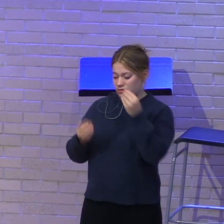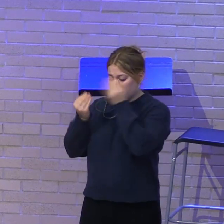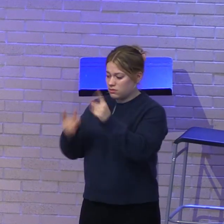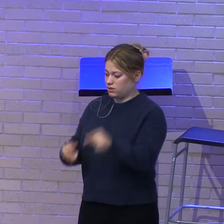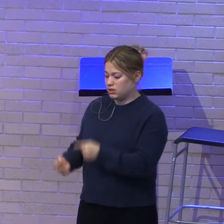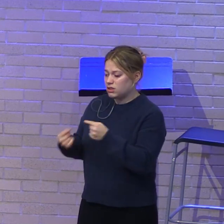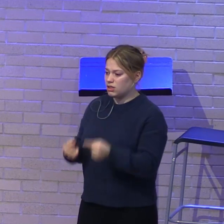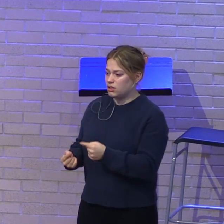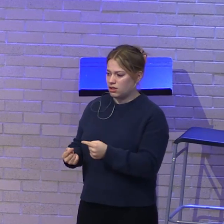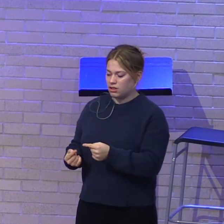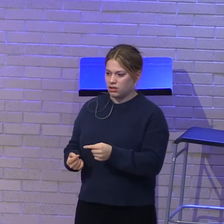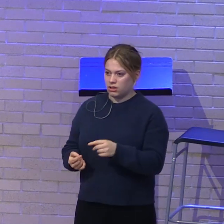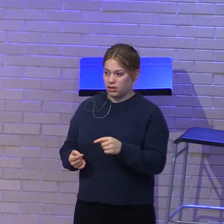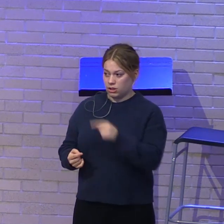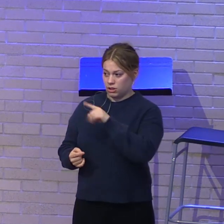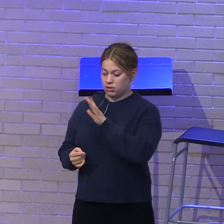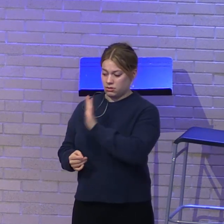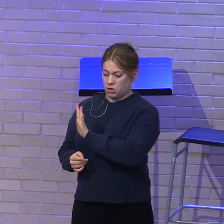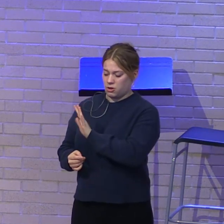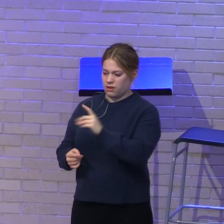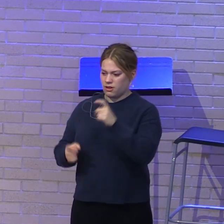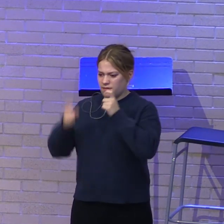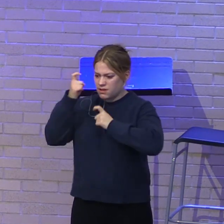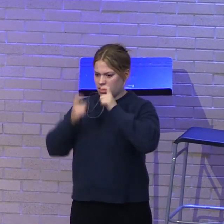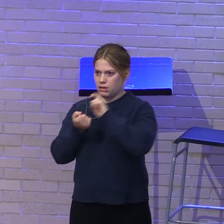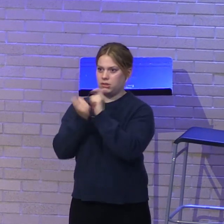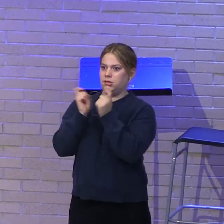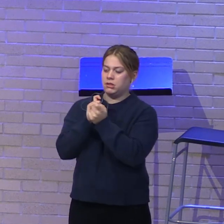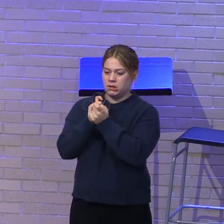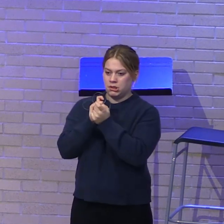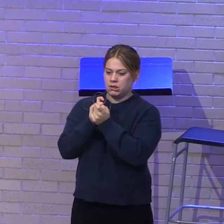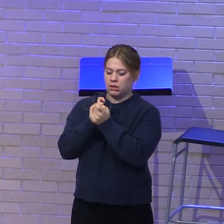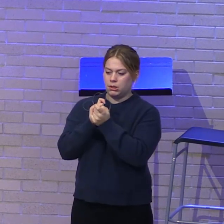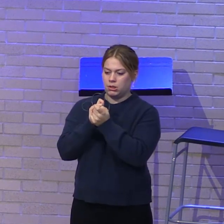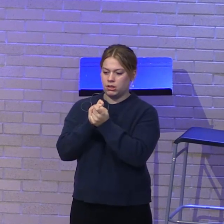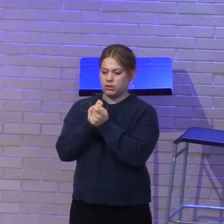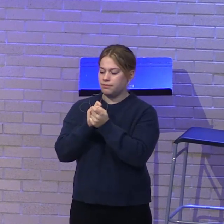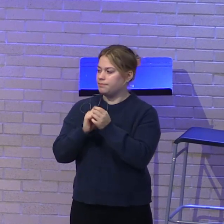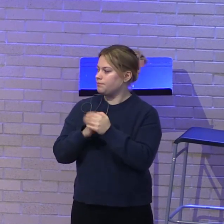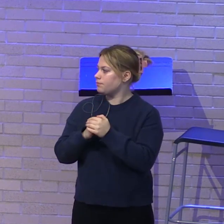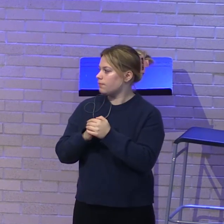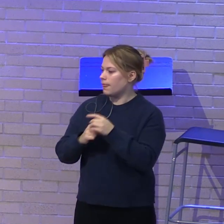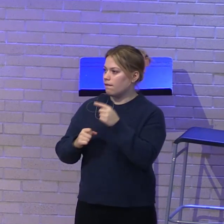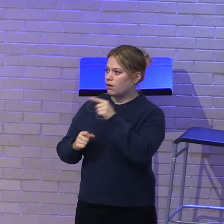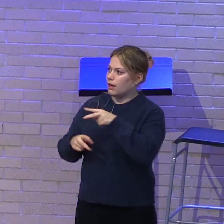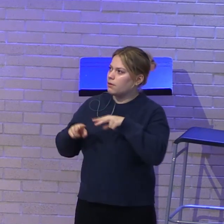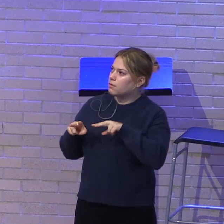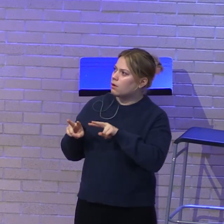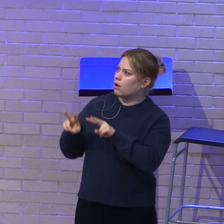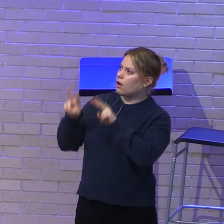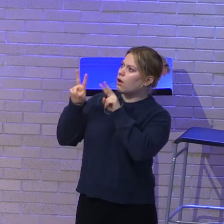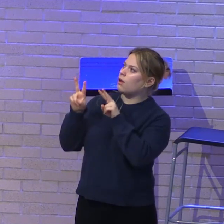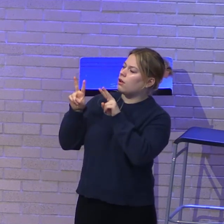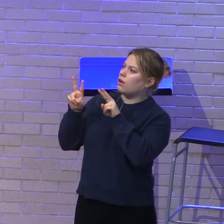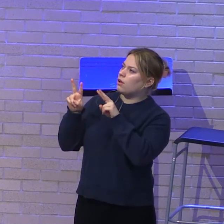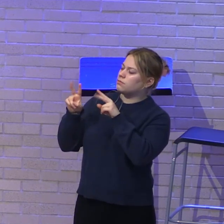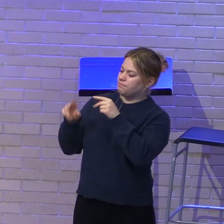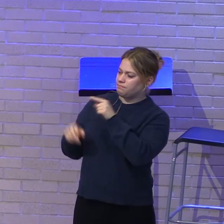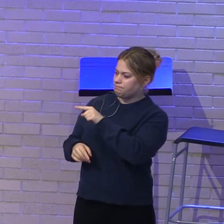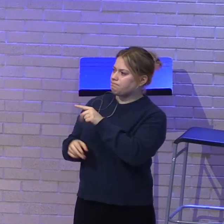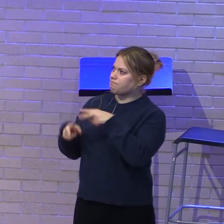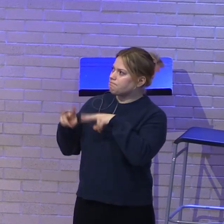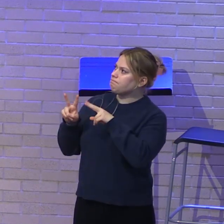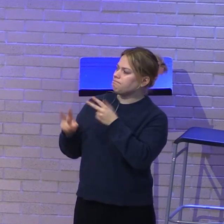watched her facial expressions change after I said that. She had been somebody I really looked up to in high school and felt comfortable